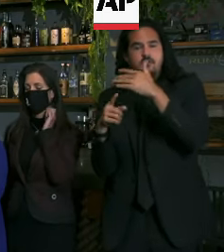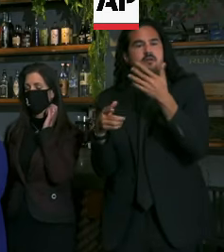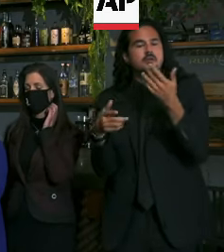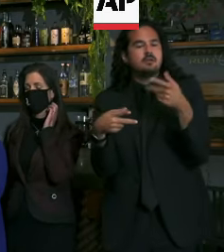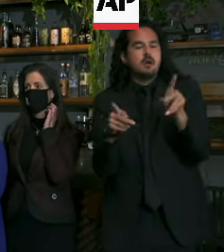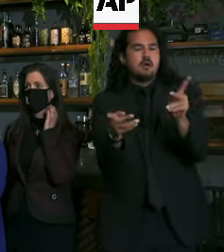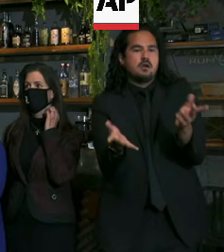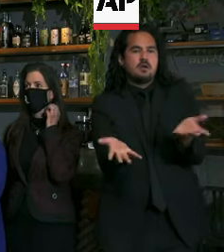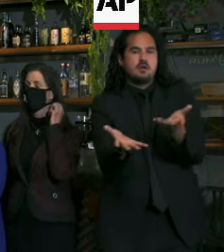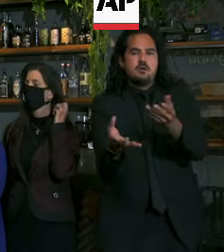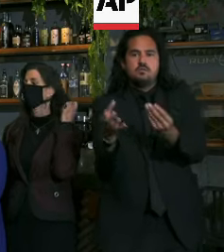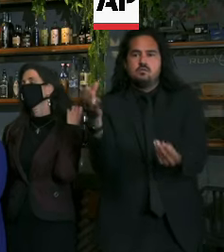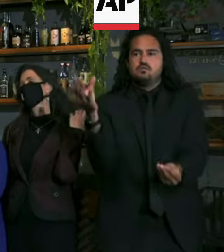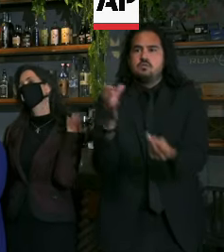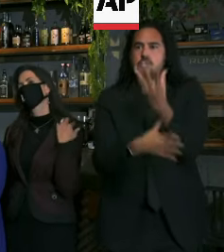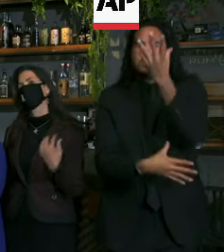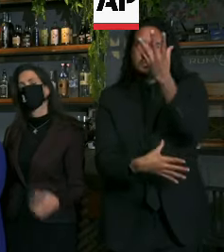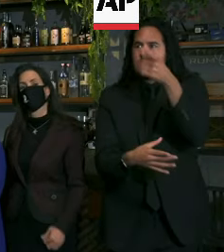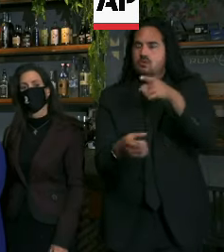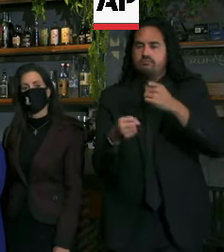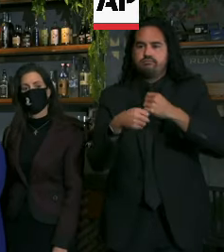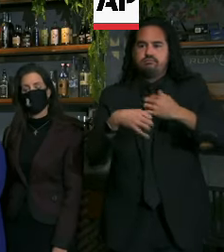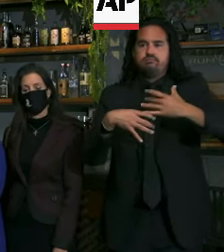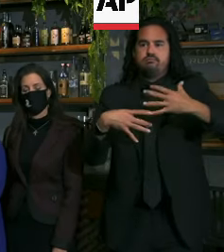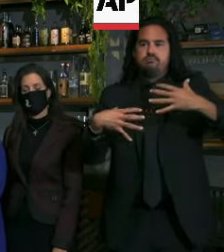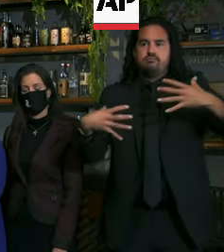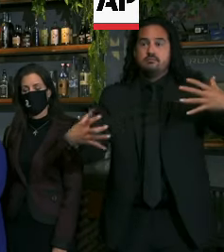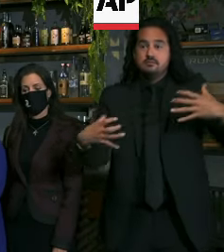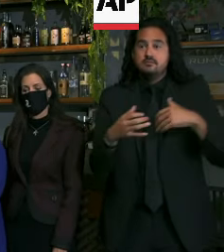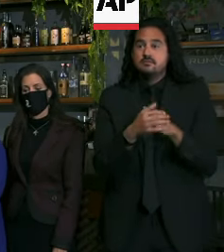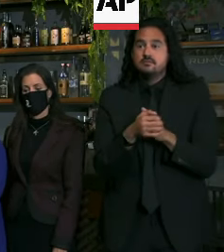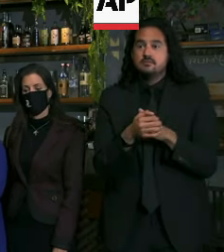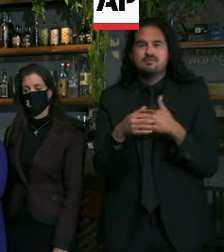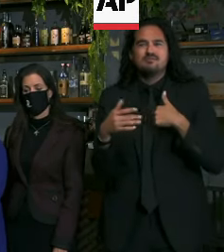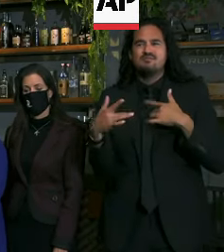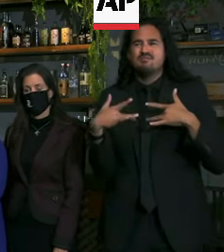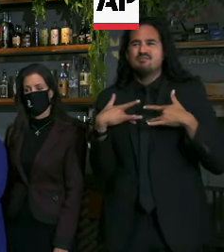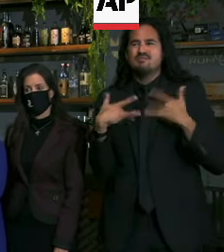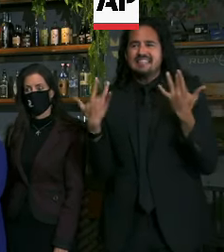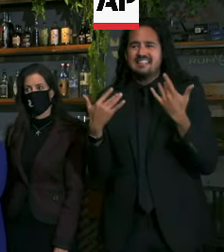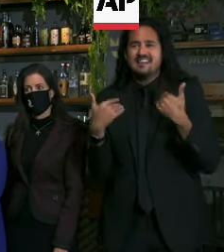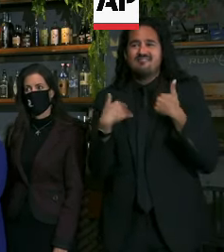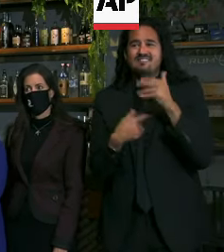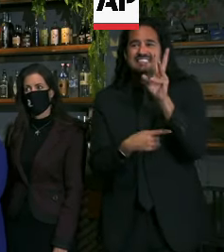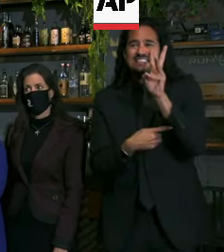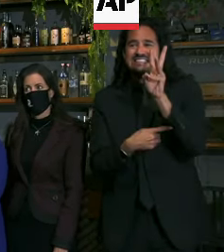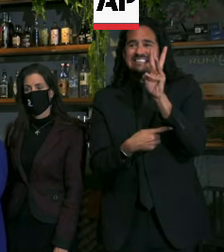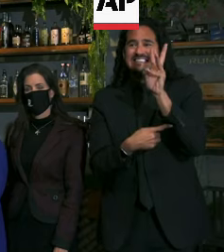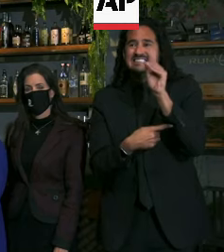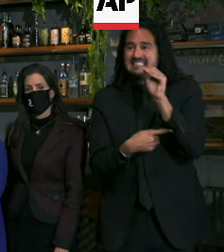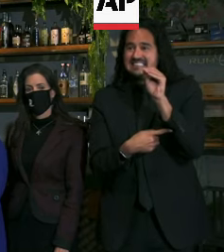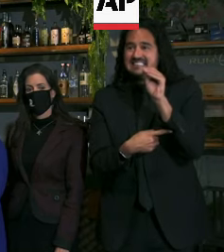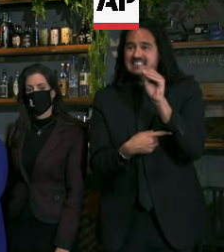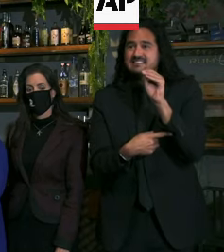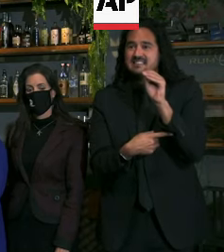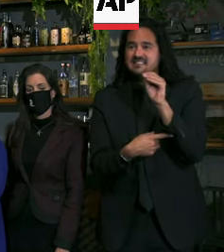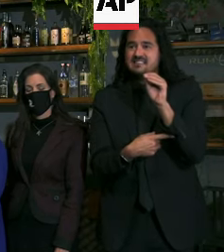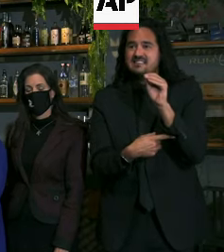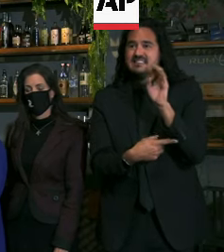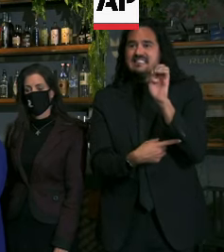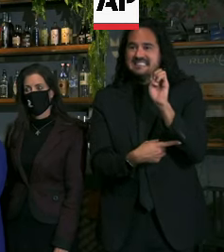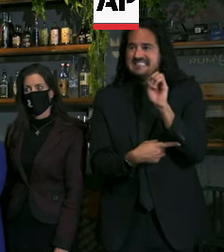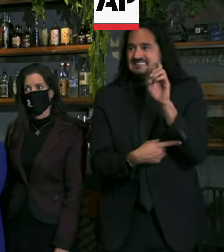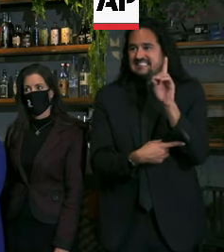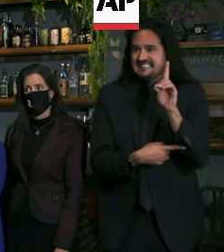I'm proud of the fact we have 60 EV companies in California, headquartered in California. All right,